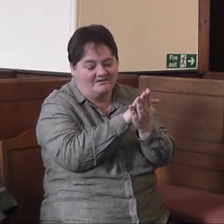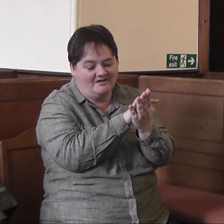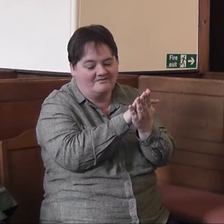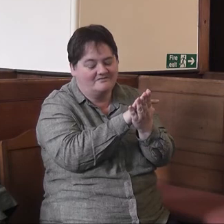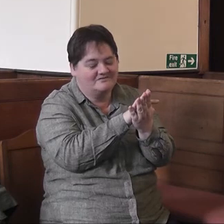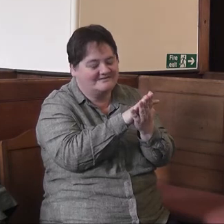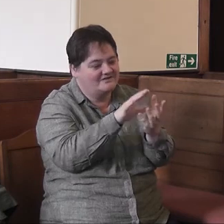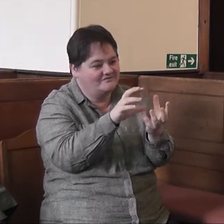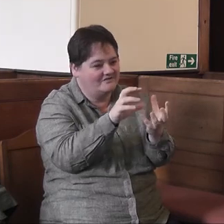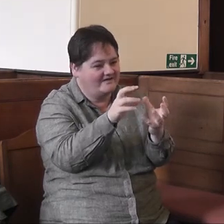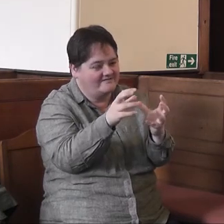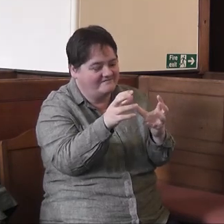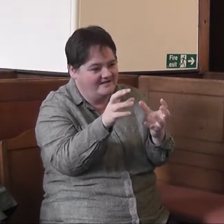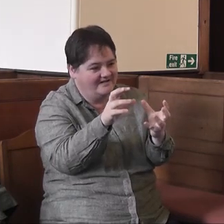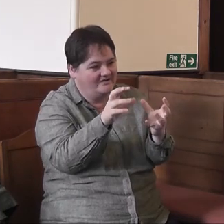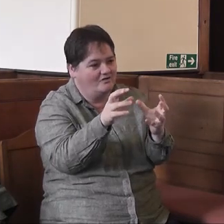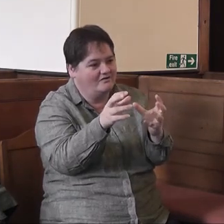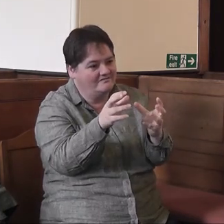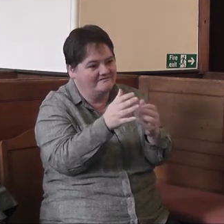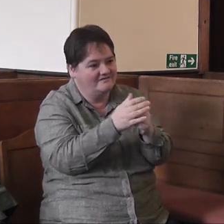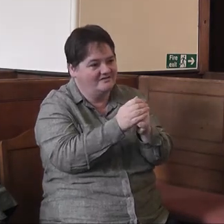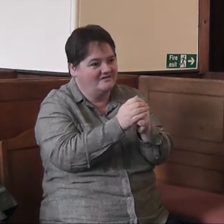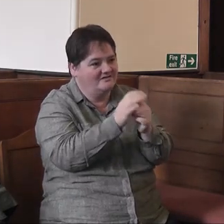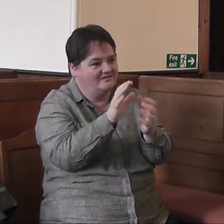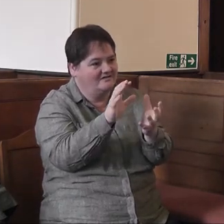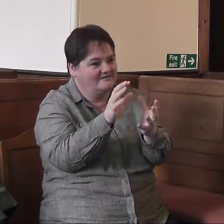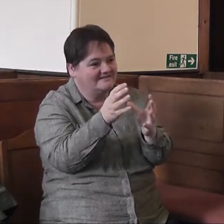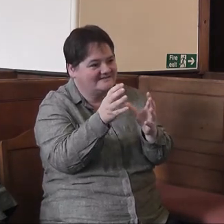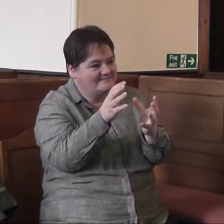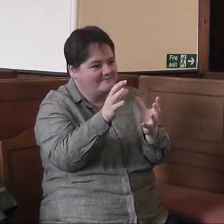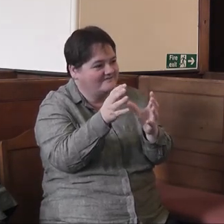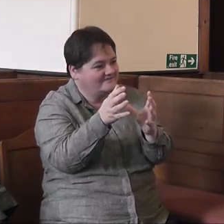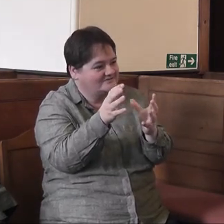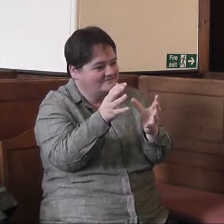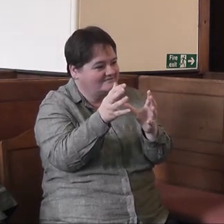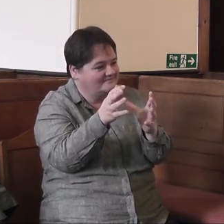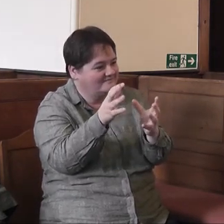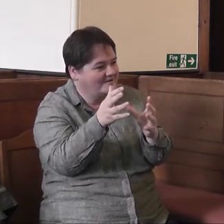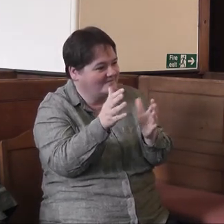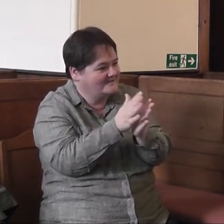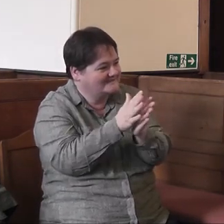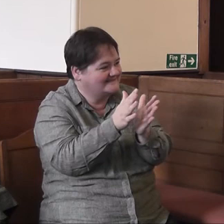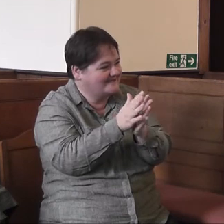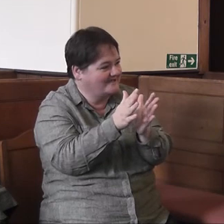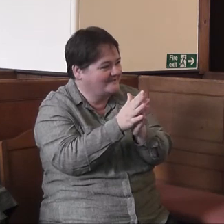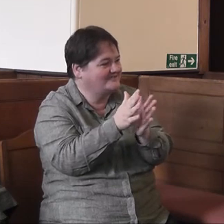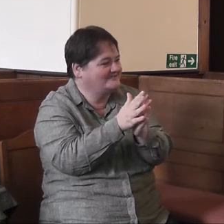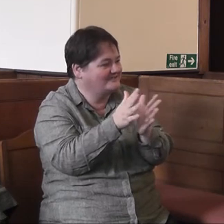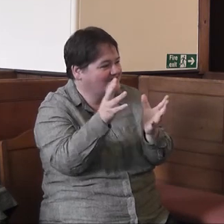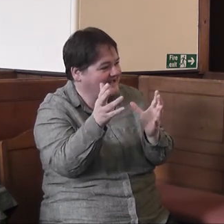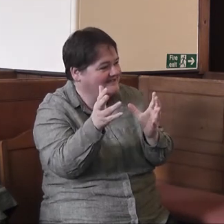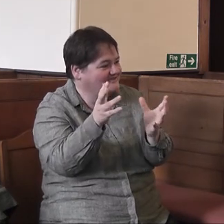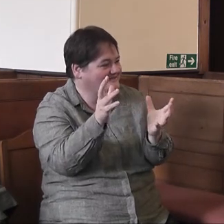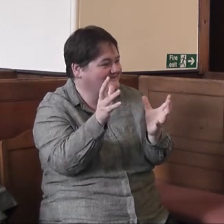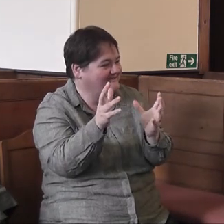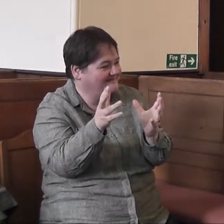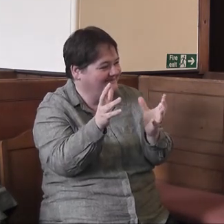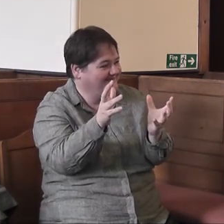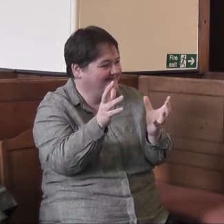And of course then you've got that feeling of, this is a pivotal moment. This is time when history changed. You